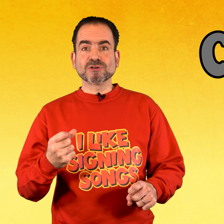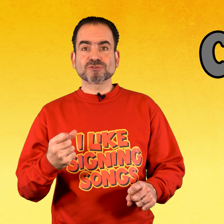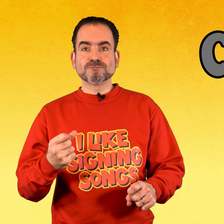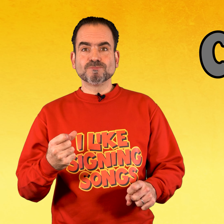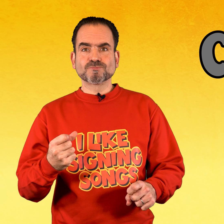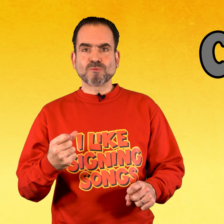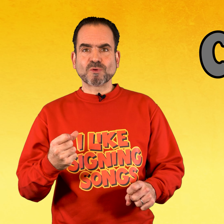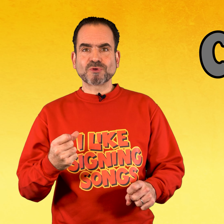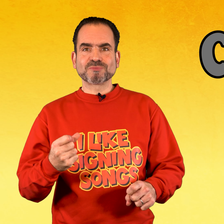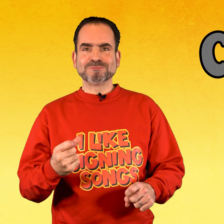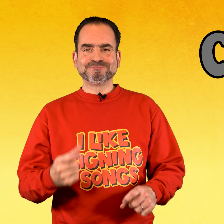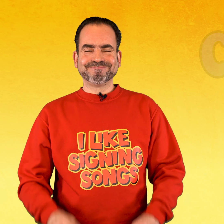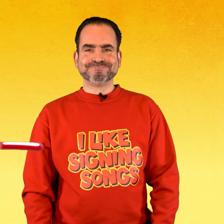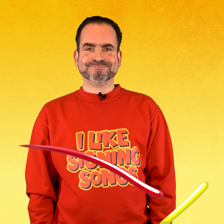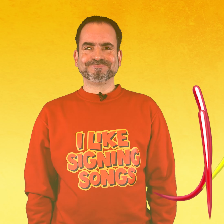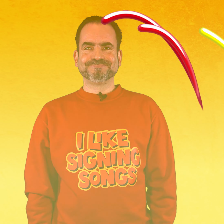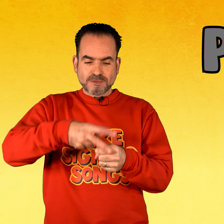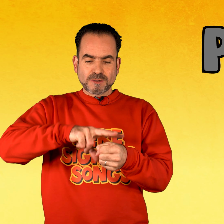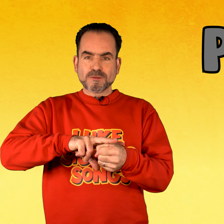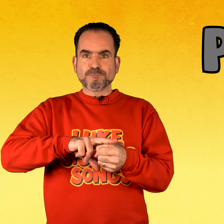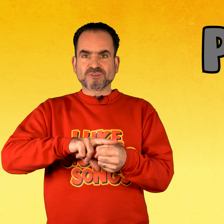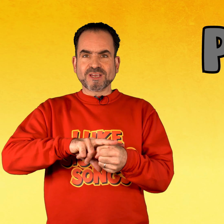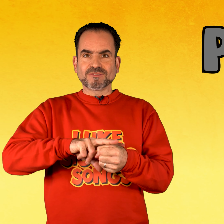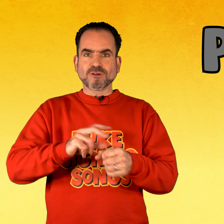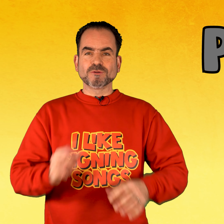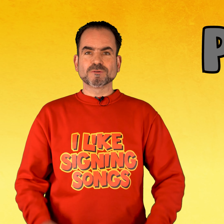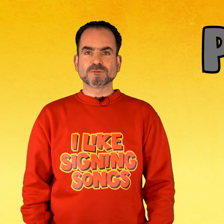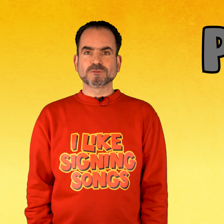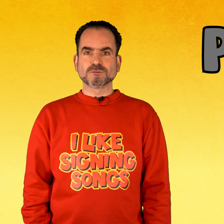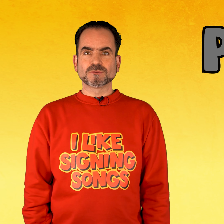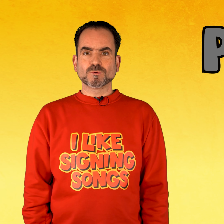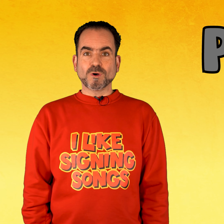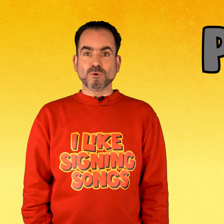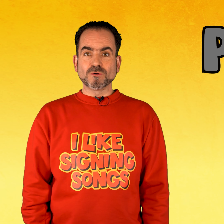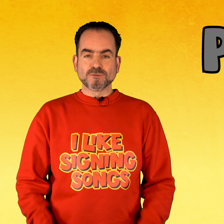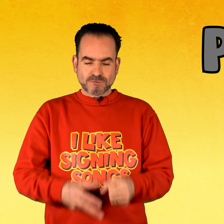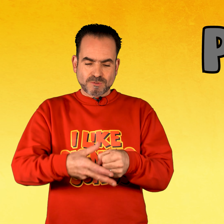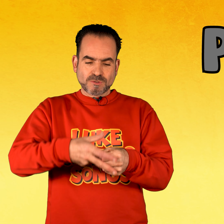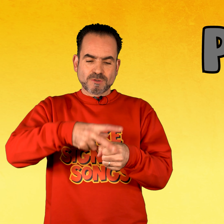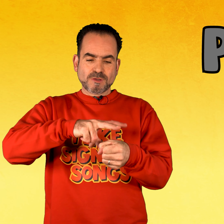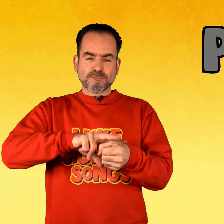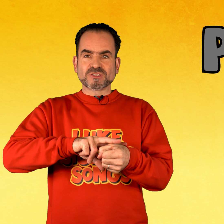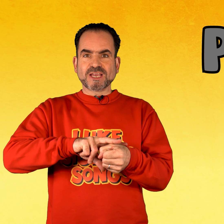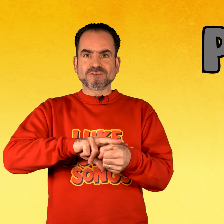carrot. You're doing great. Potato. One more, potato.